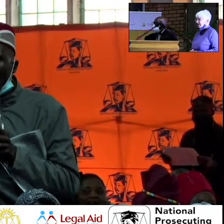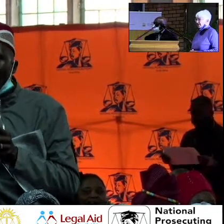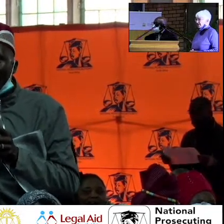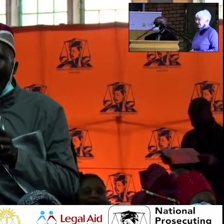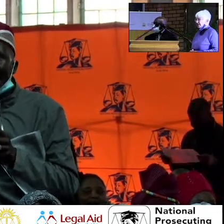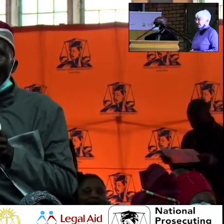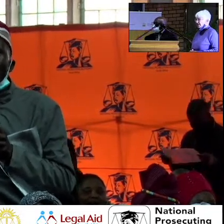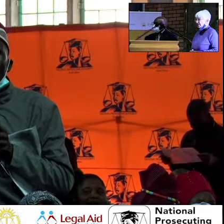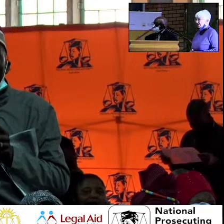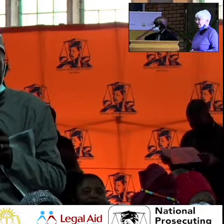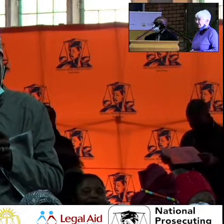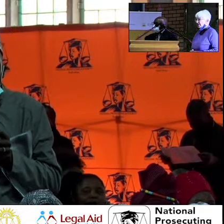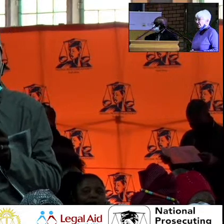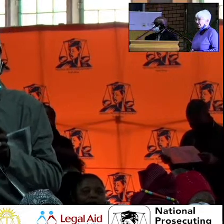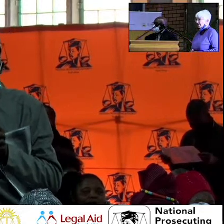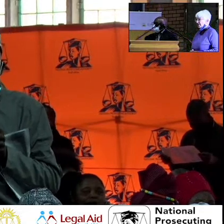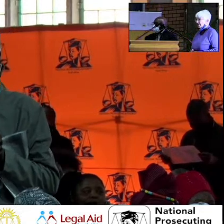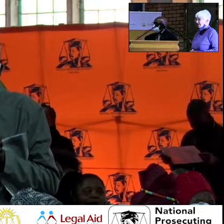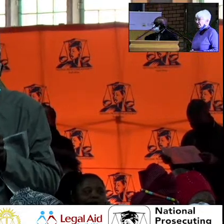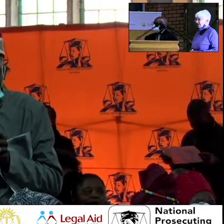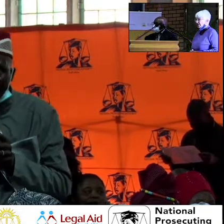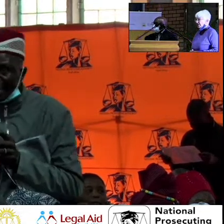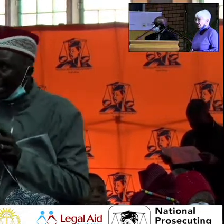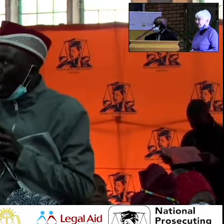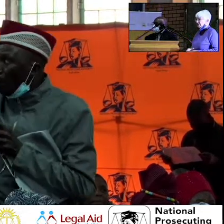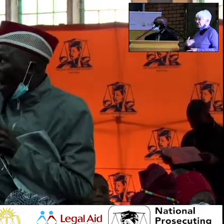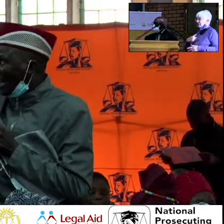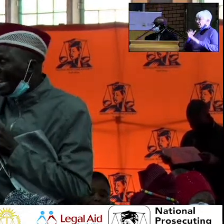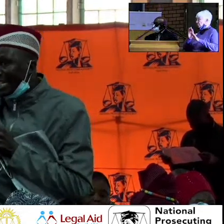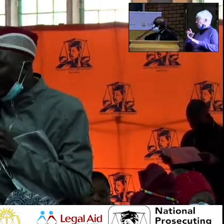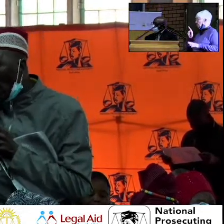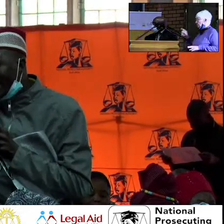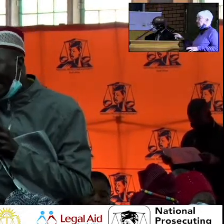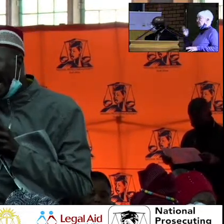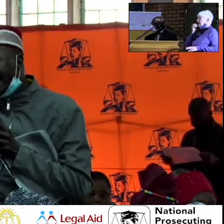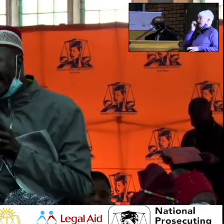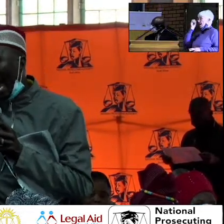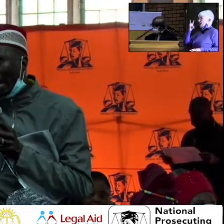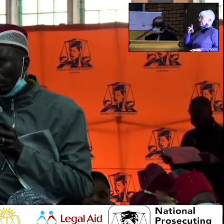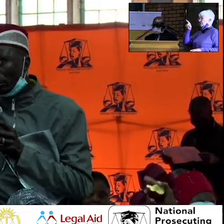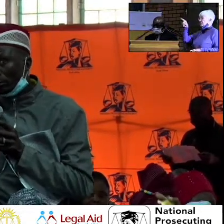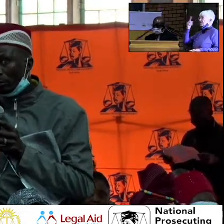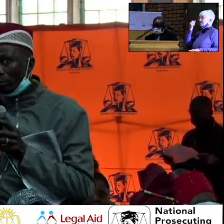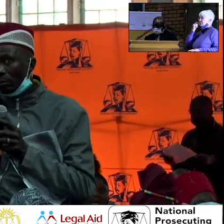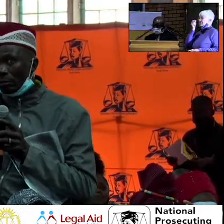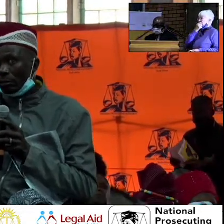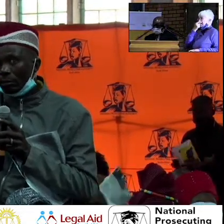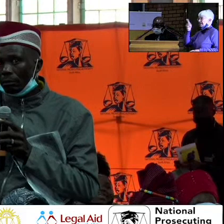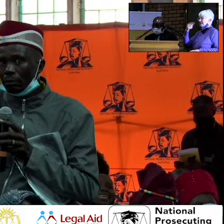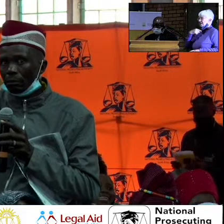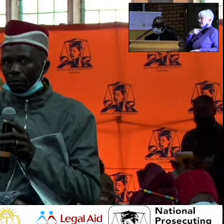Sipon Waterfront, you will see better service, but this nonsense I see here.